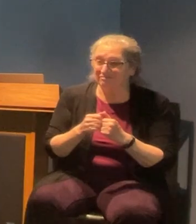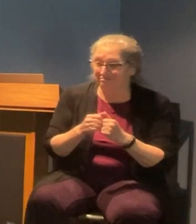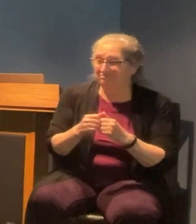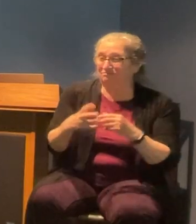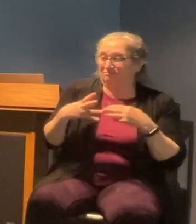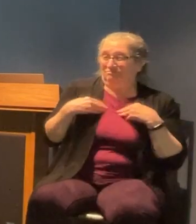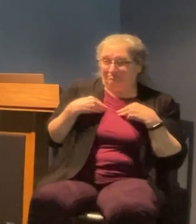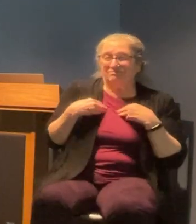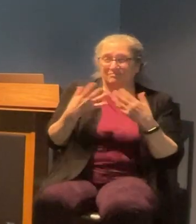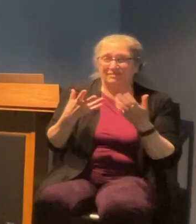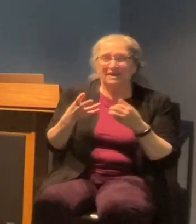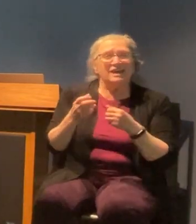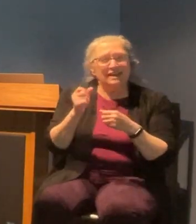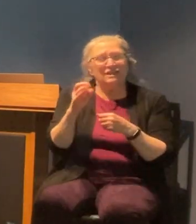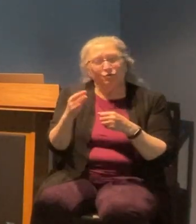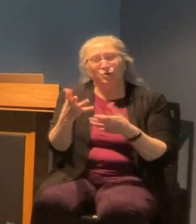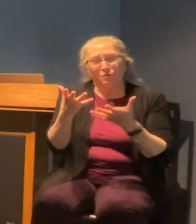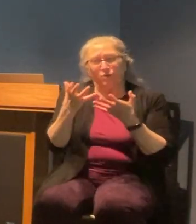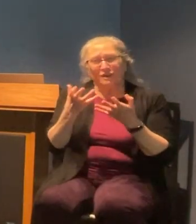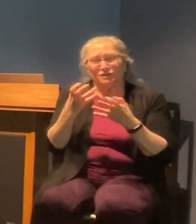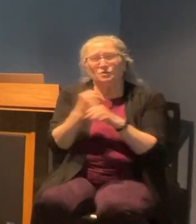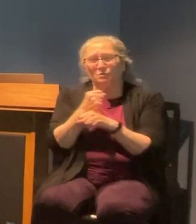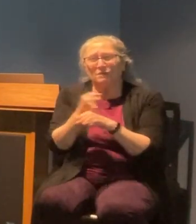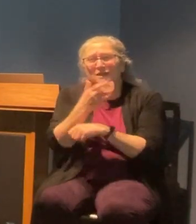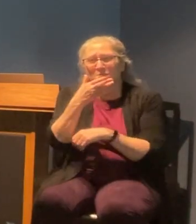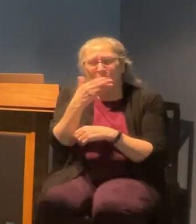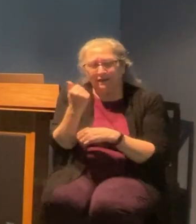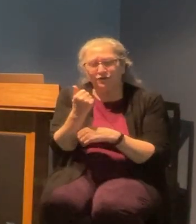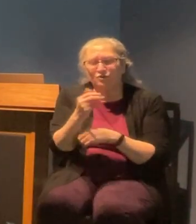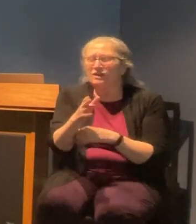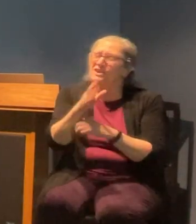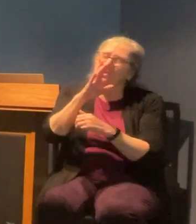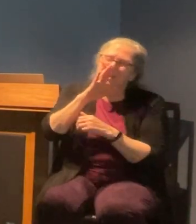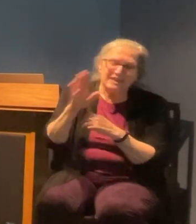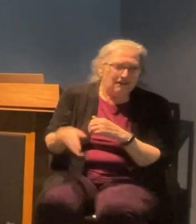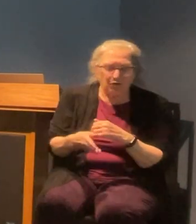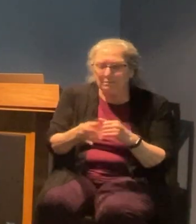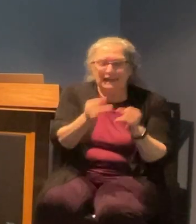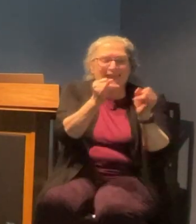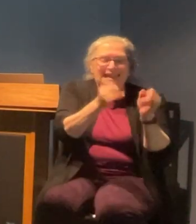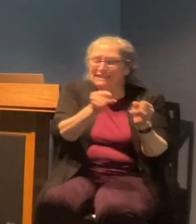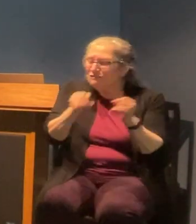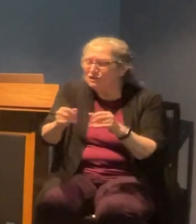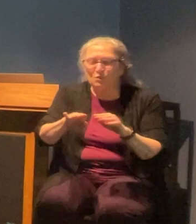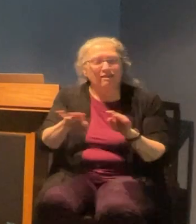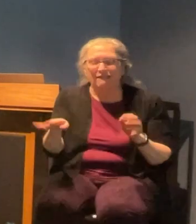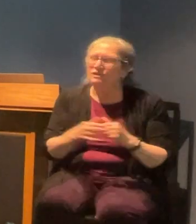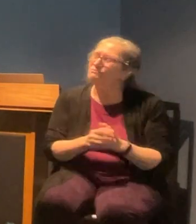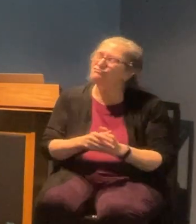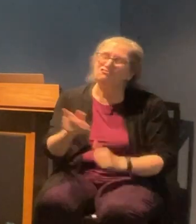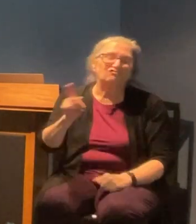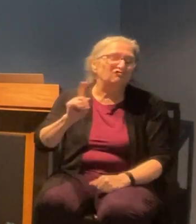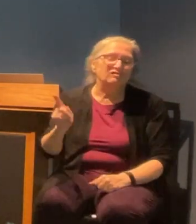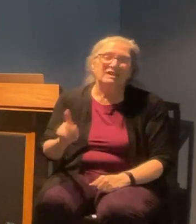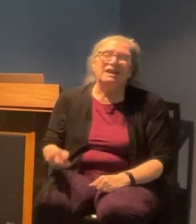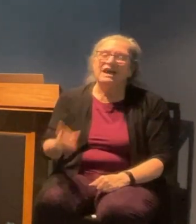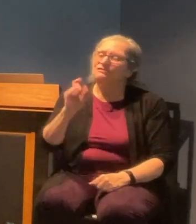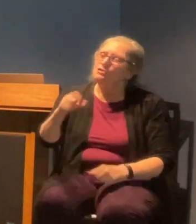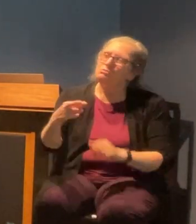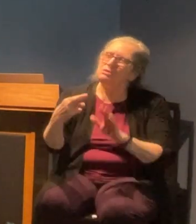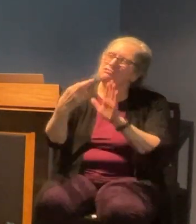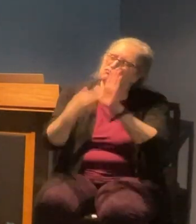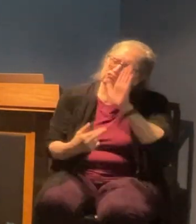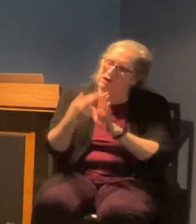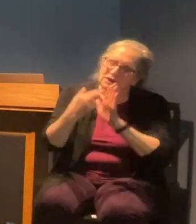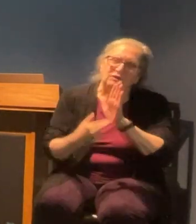really wanted to make this better, it can never be on the individual level. This has to be regulation. It has